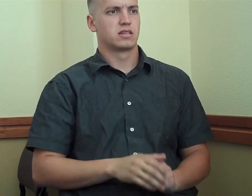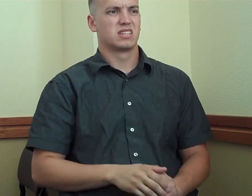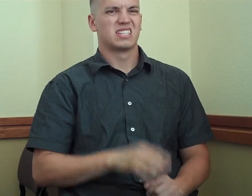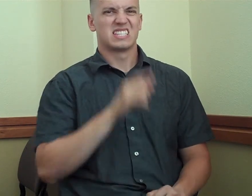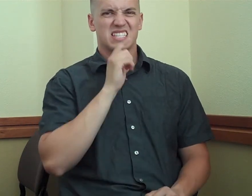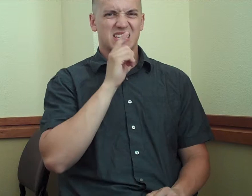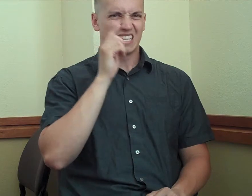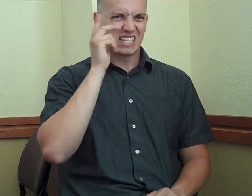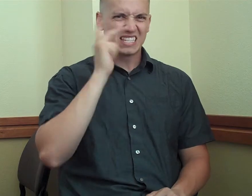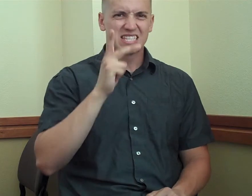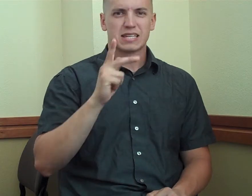ships.